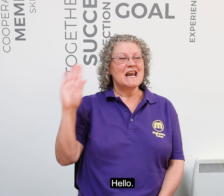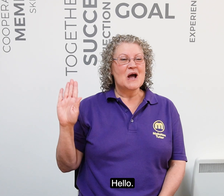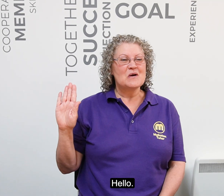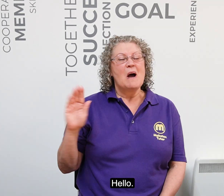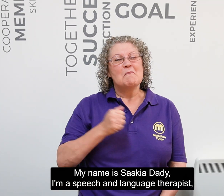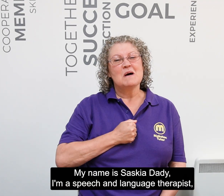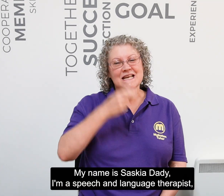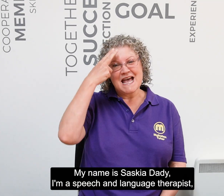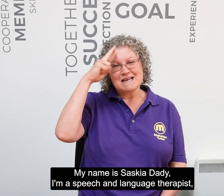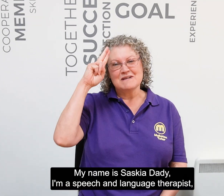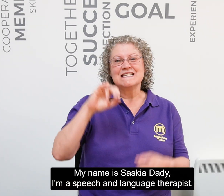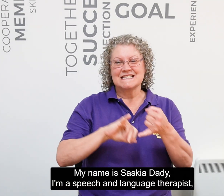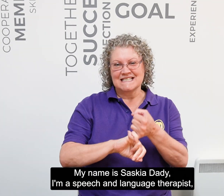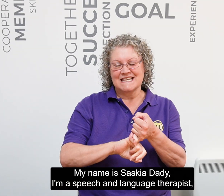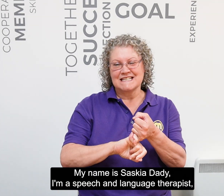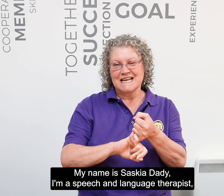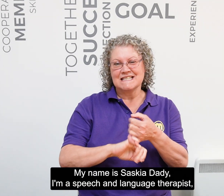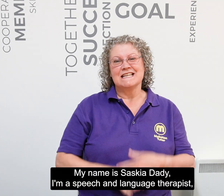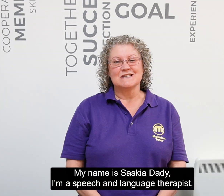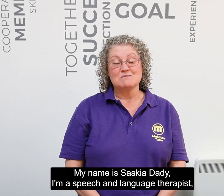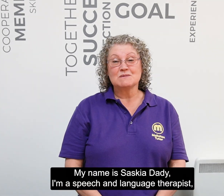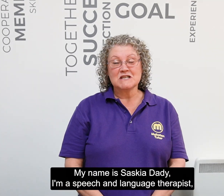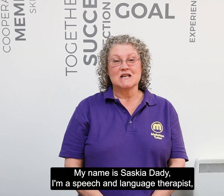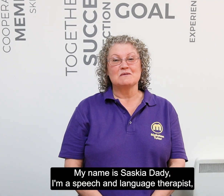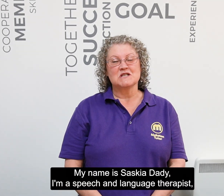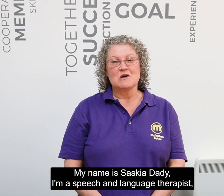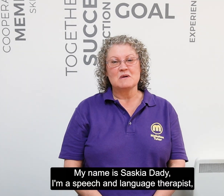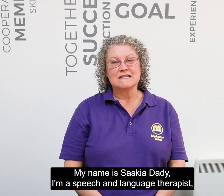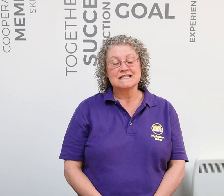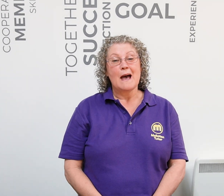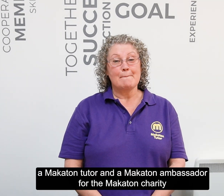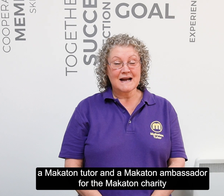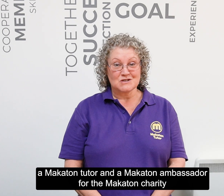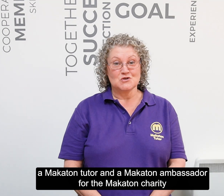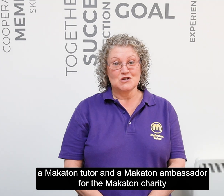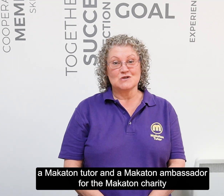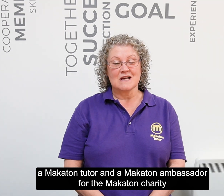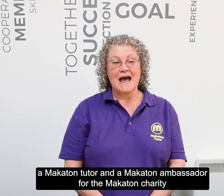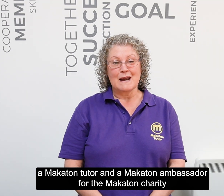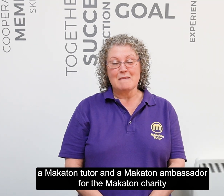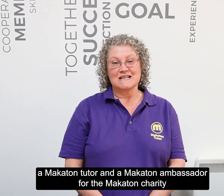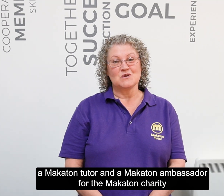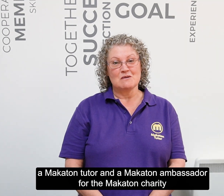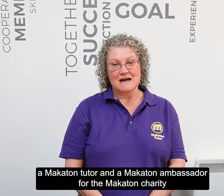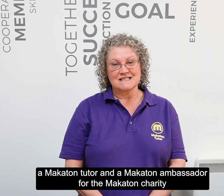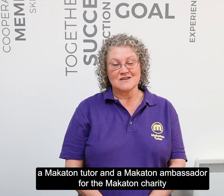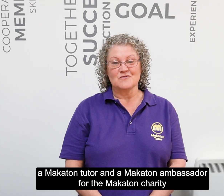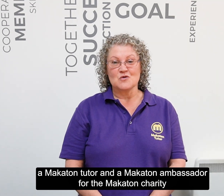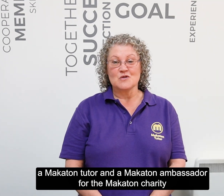Hello, my name is Saskia Dady and I'm a speech and language therapist, a Makaton tutor and a Makaton ambassador for the